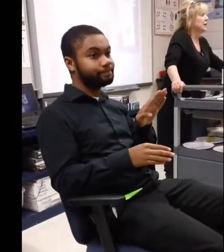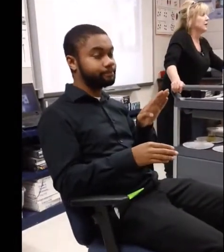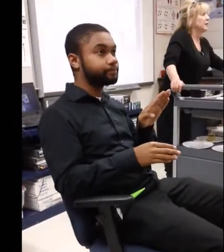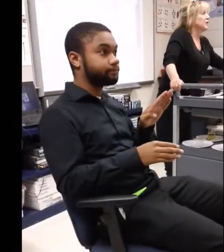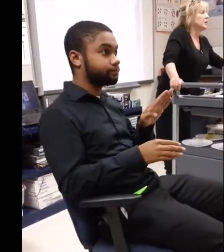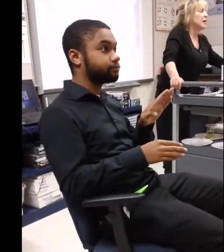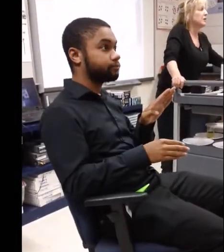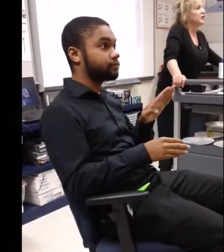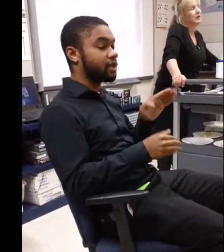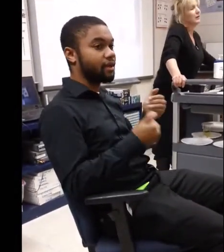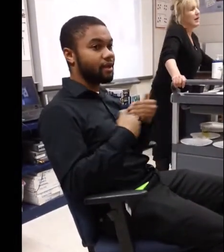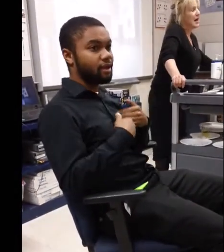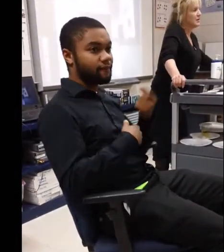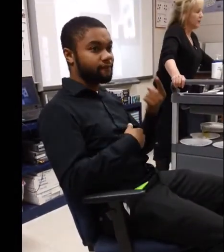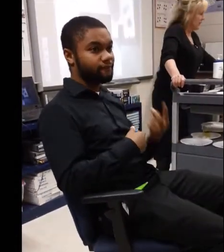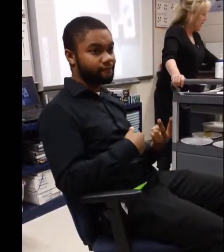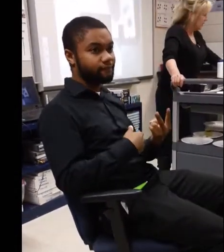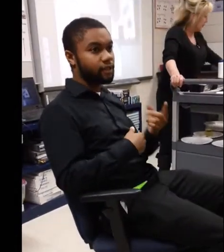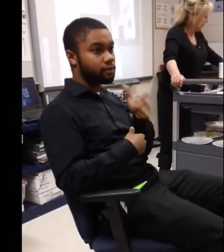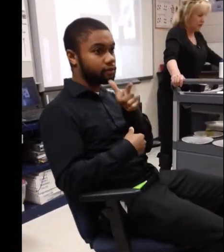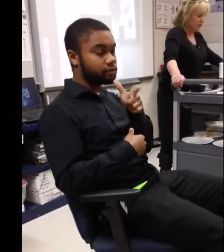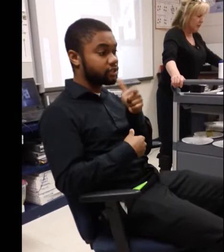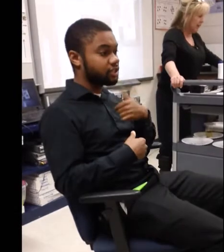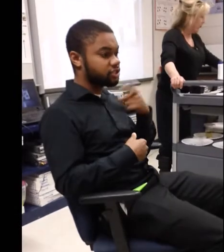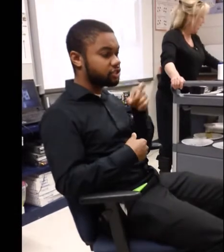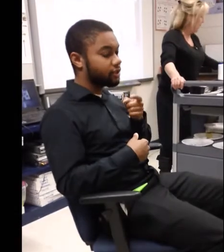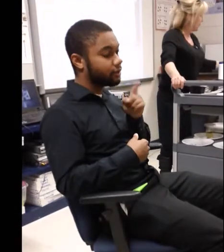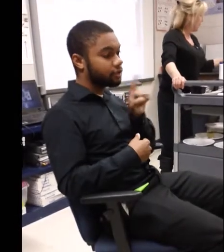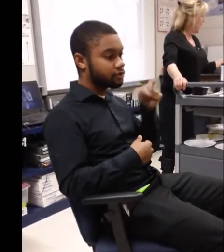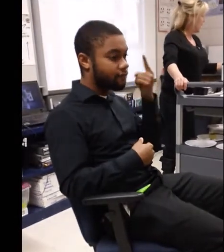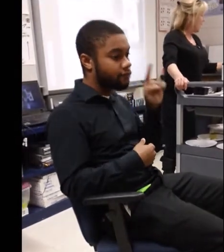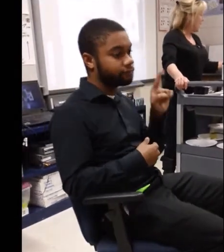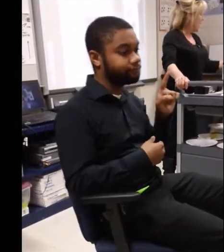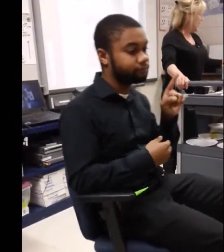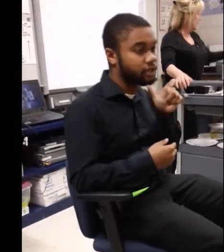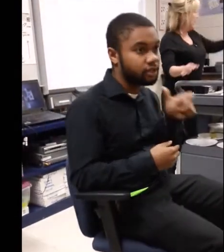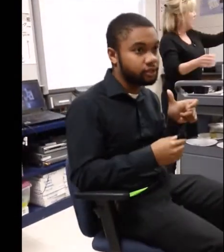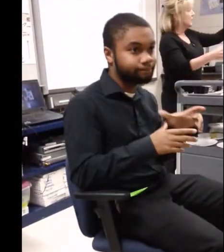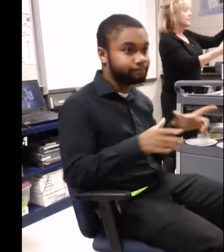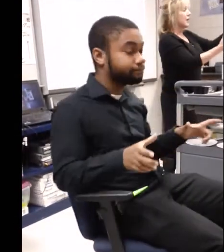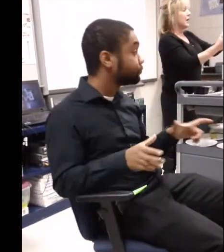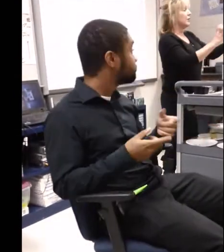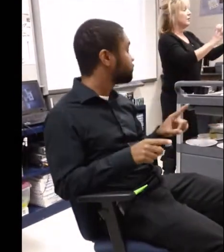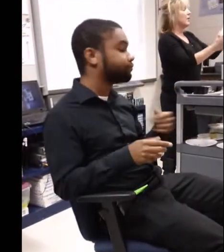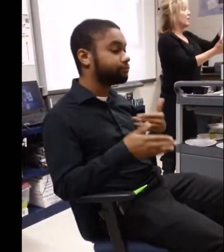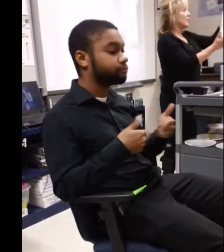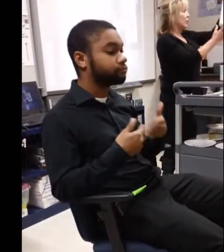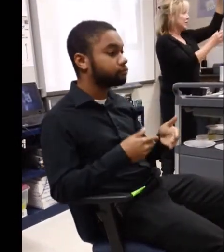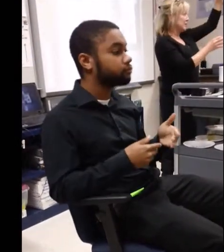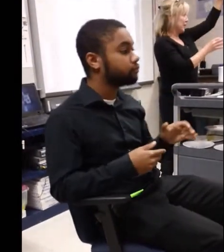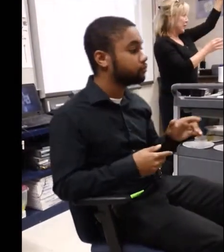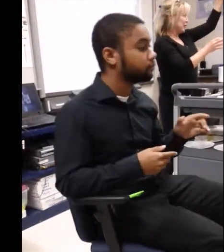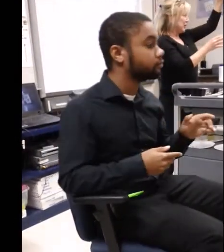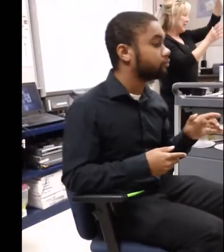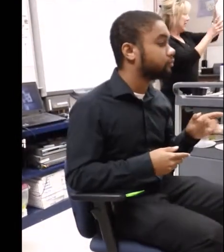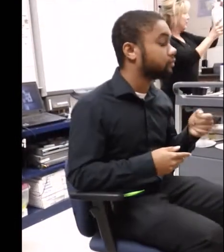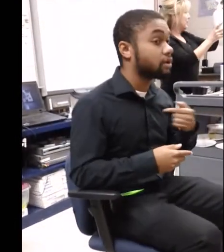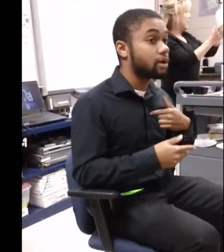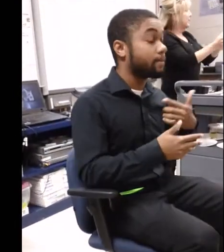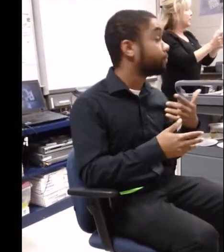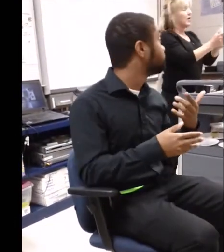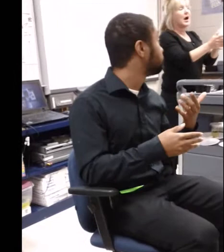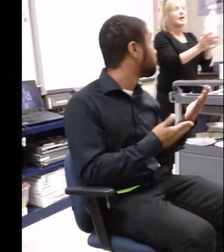the split lunch. I probably should have asked for a non-split lunch, but anyway. And I also want some